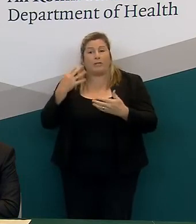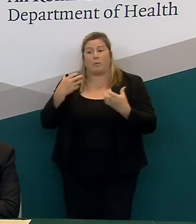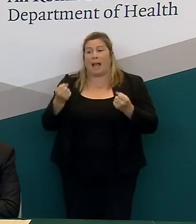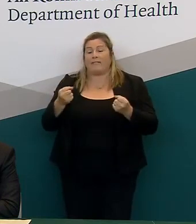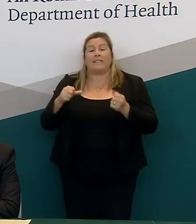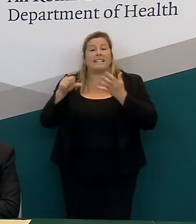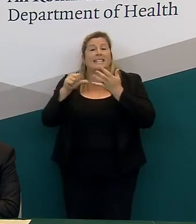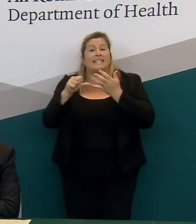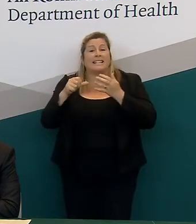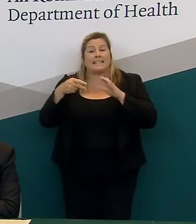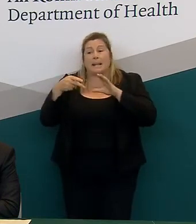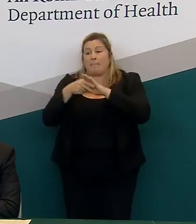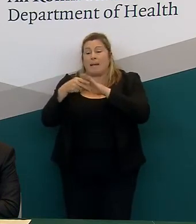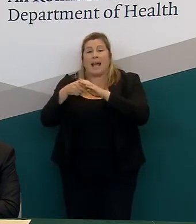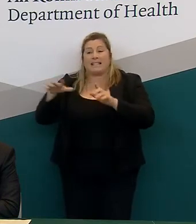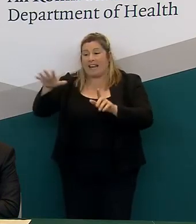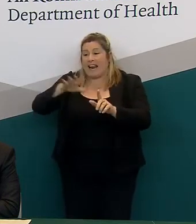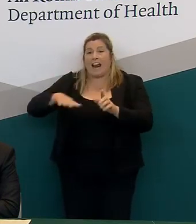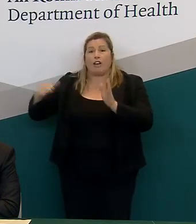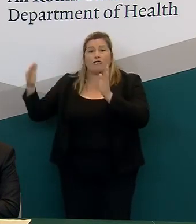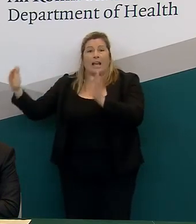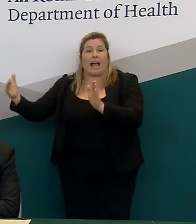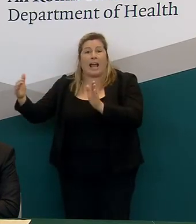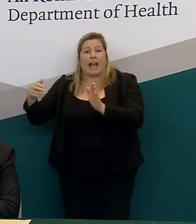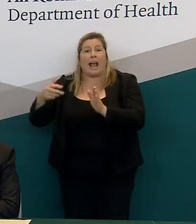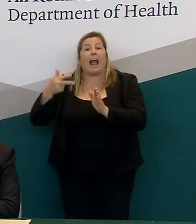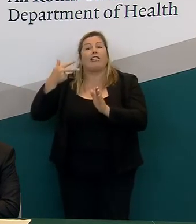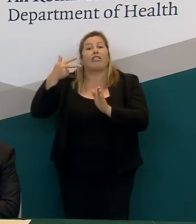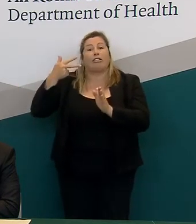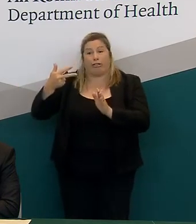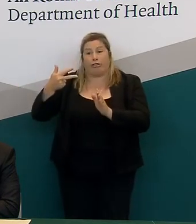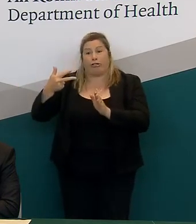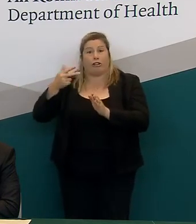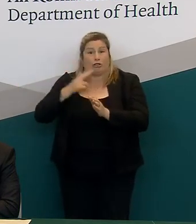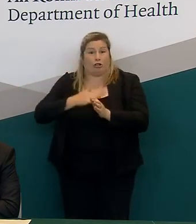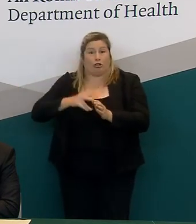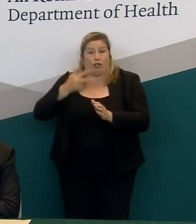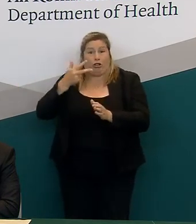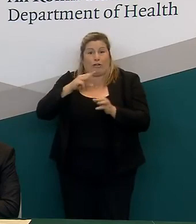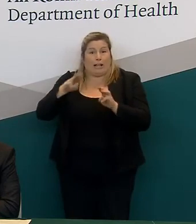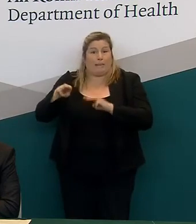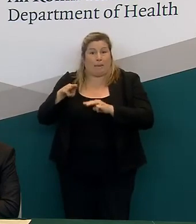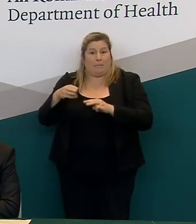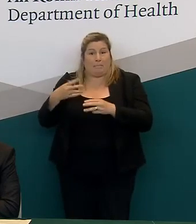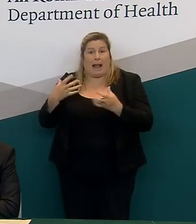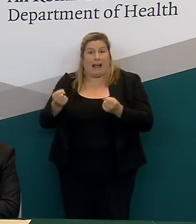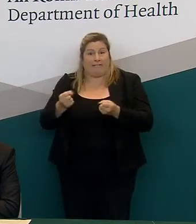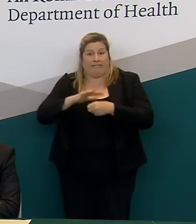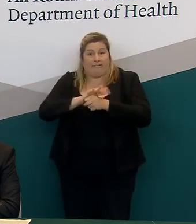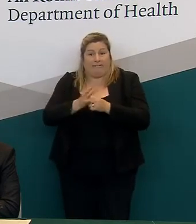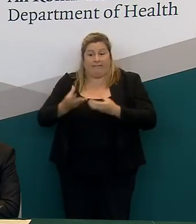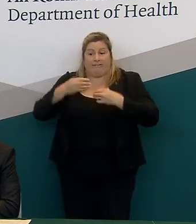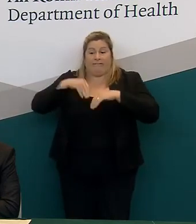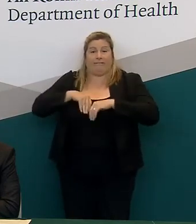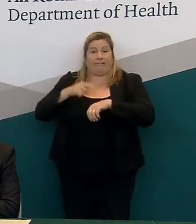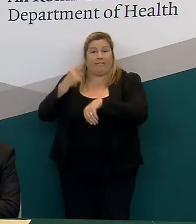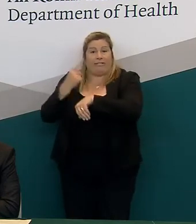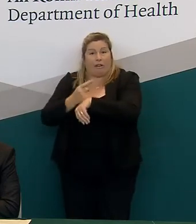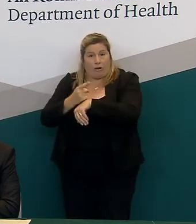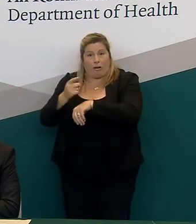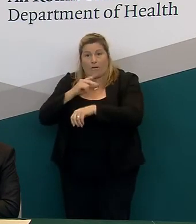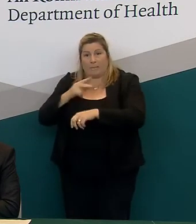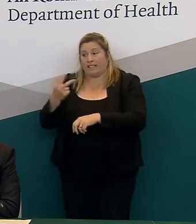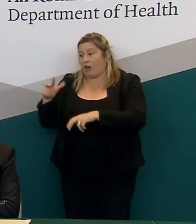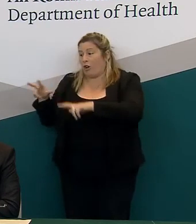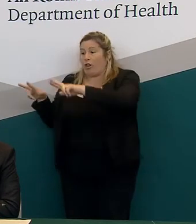area, and there are three people who are COVID, the other three beds may be closed, but there are very small numbers. So our main priority now is to provide COVID care,